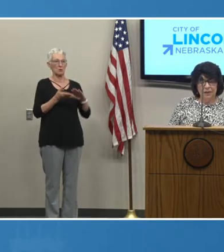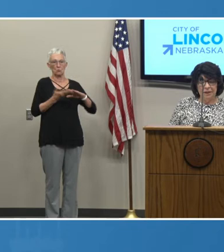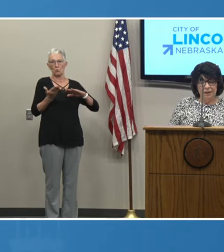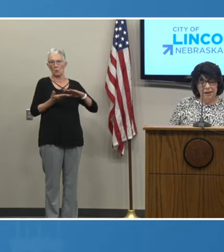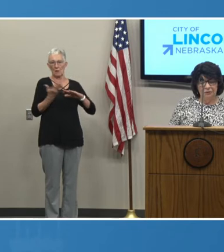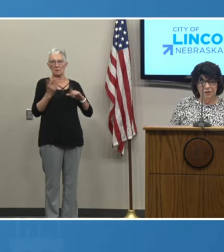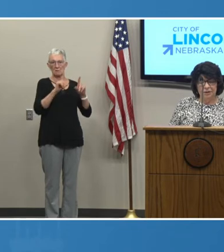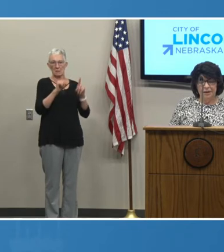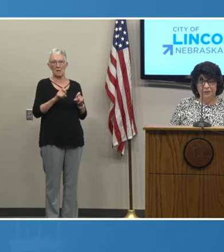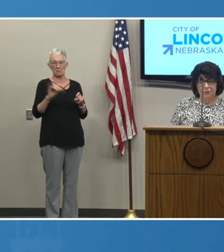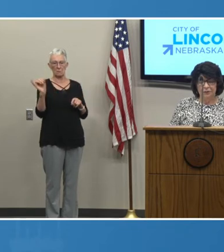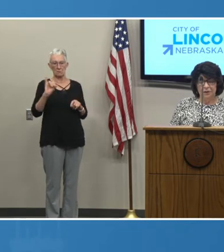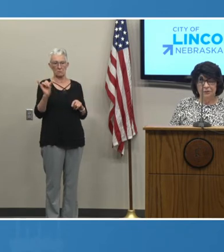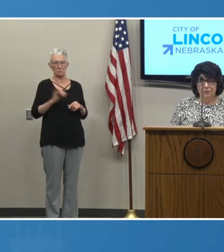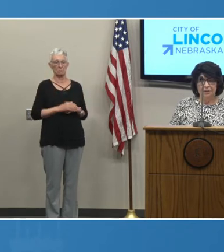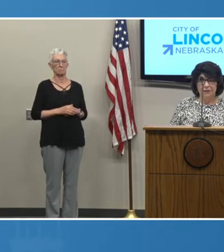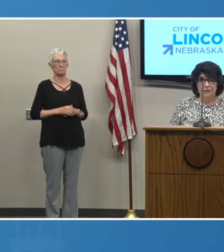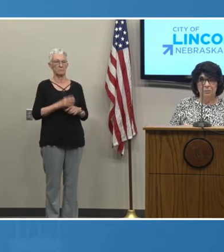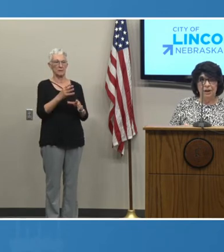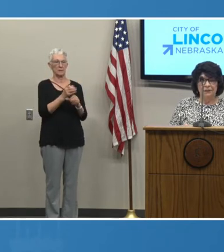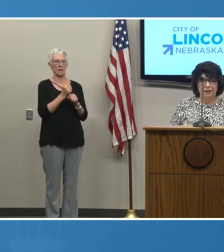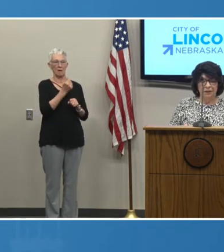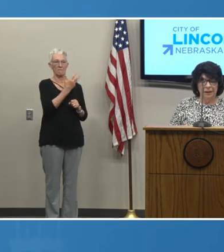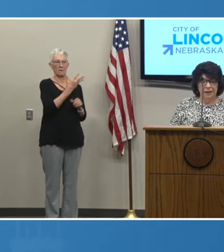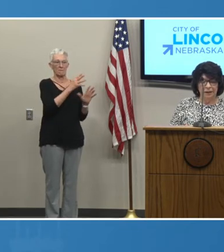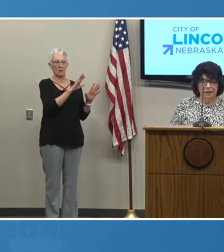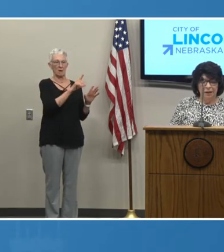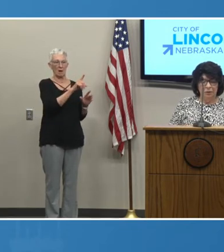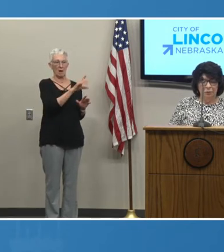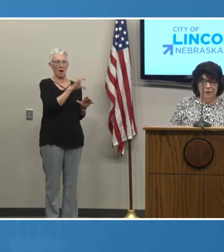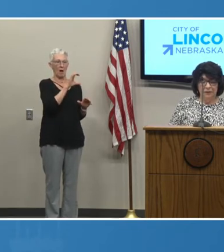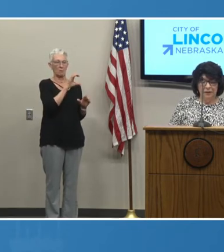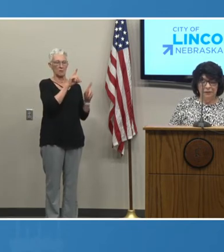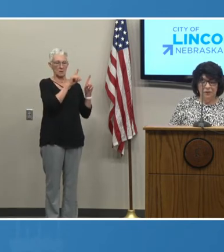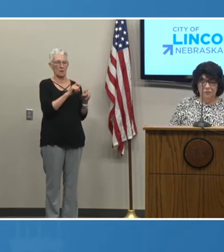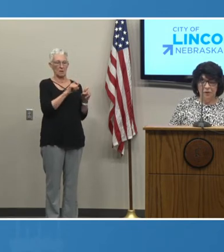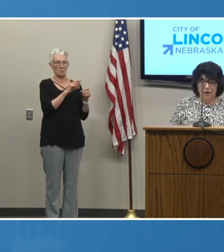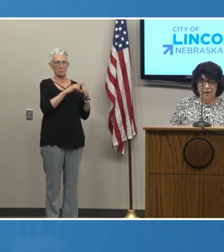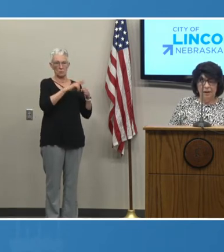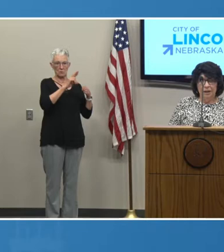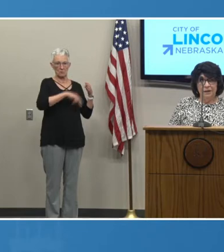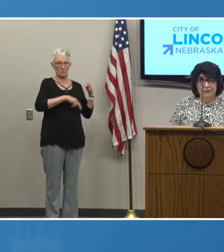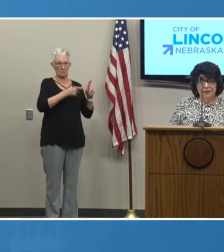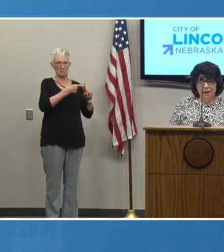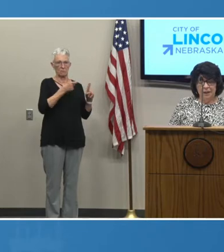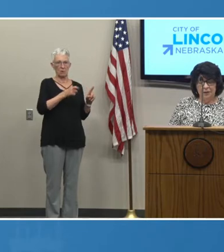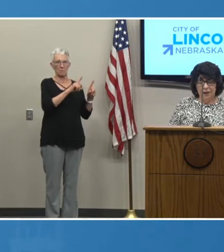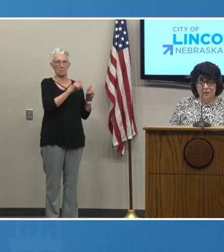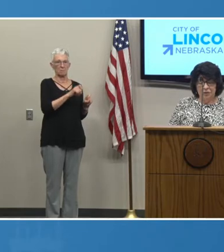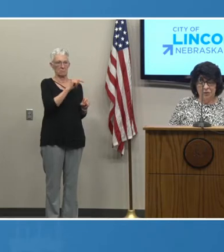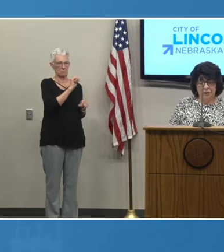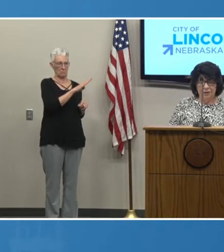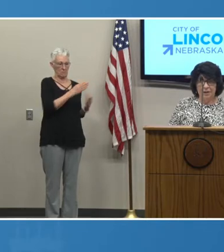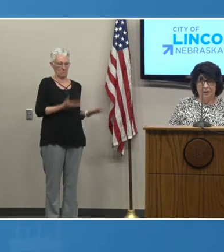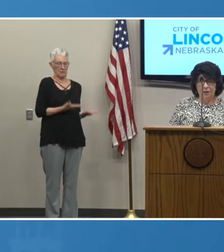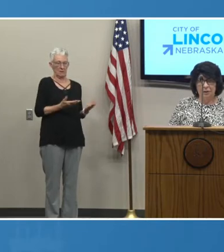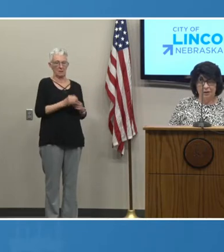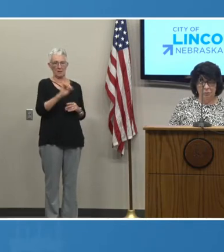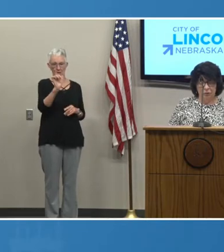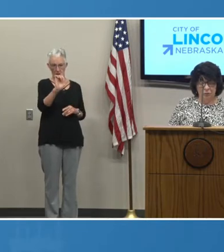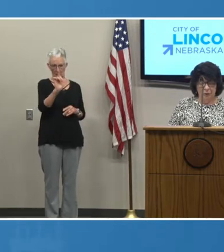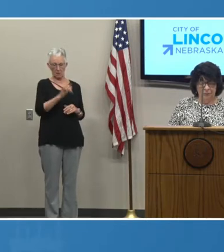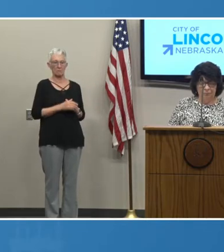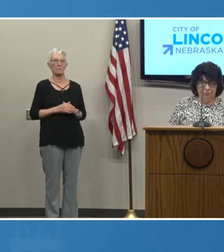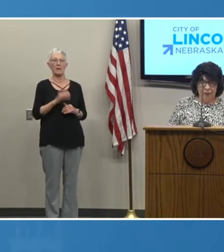over 1,500 test results from Test Nebraska and Lincoln residents so far. This indicator has shown